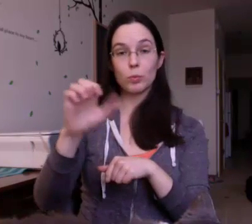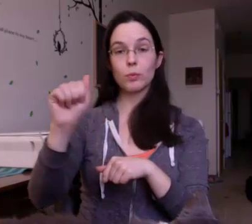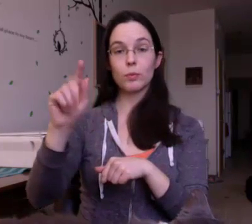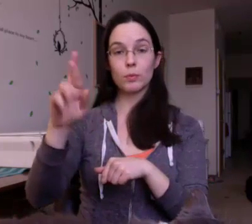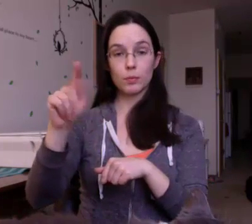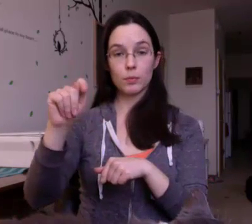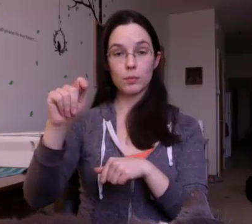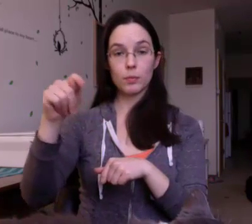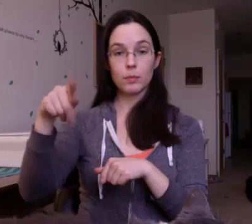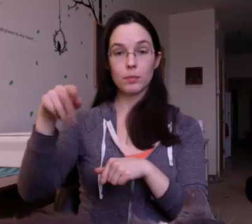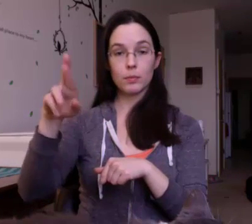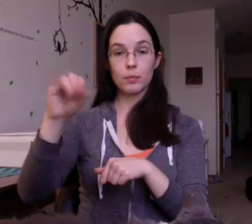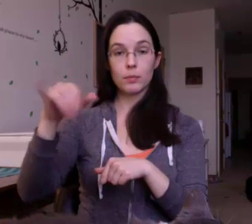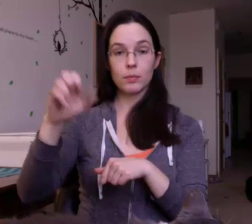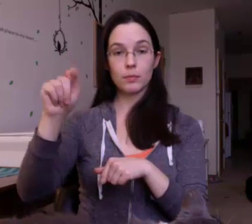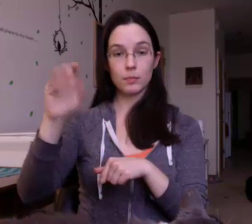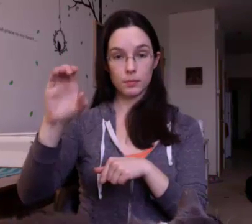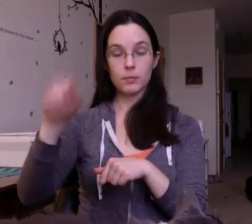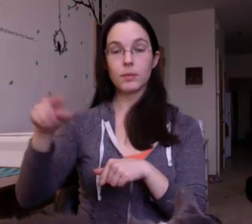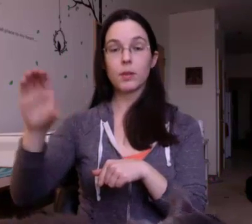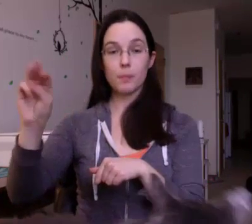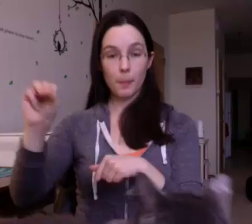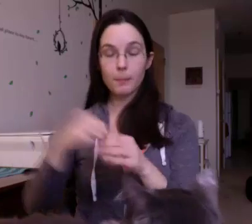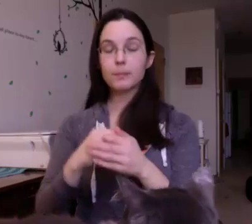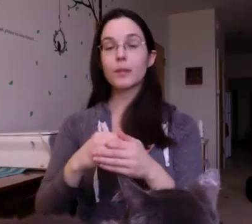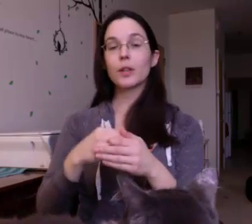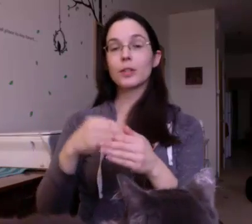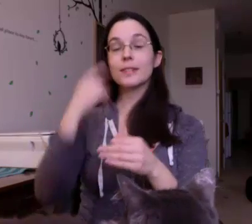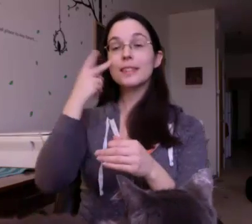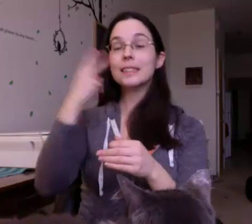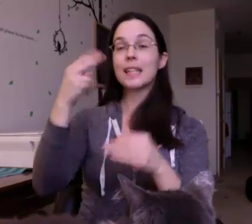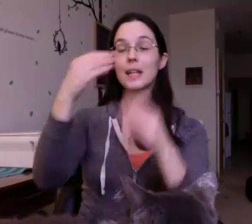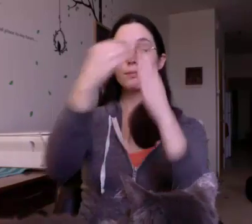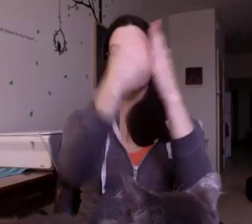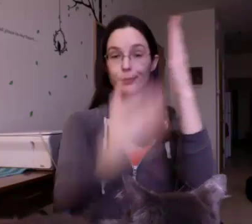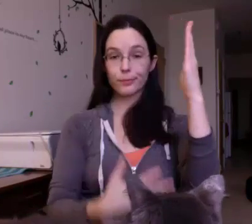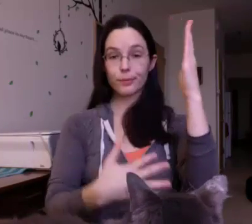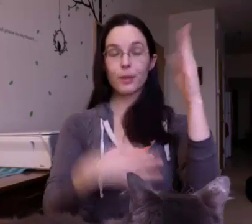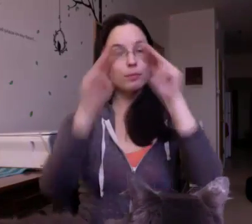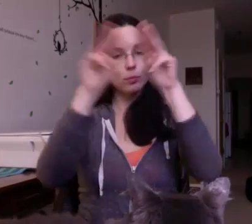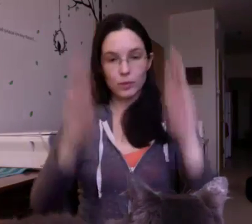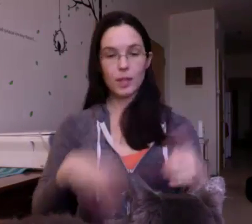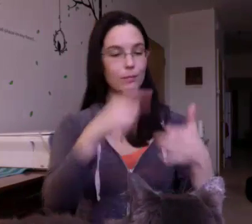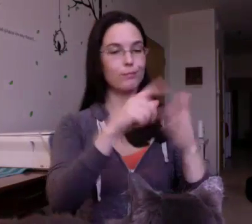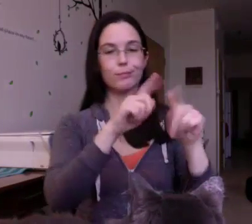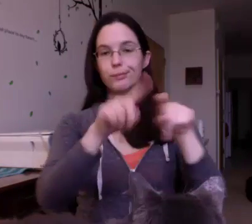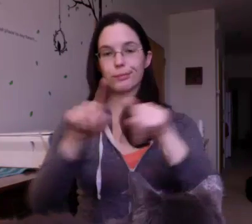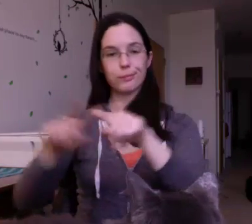the MoMA, the Hermitage, the Rijks, the Van Gogh. I'm going to actually get to one of my favorites, the Metropolitan Museum of Art in New